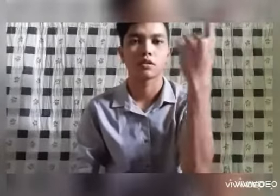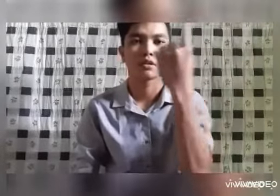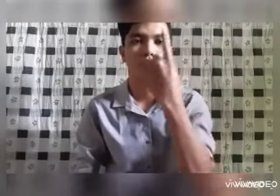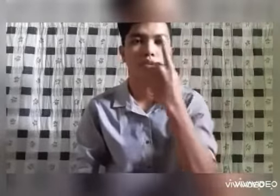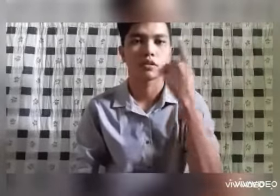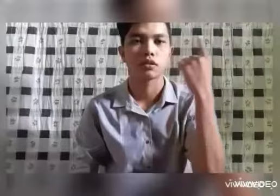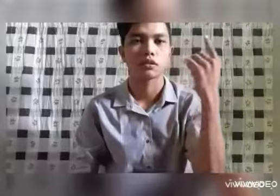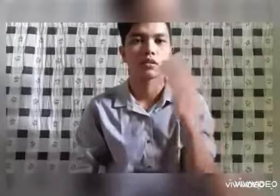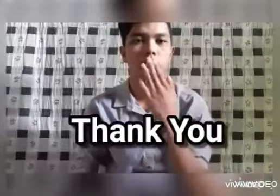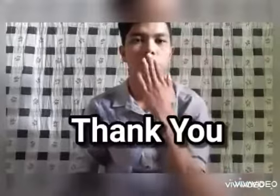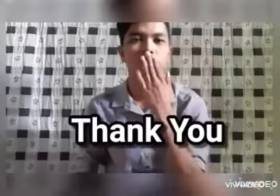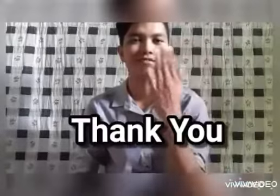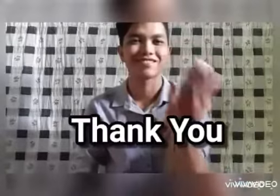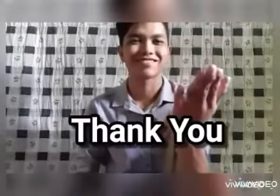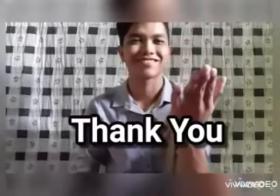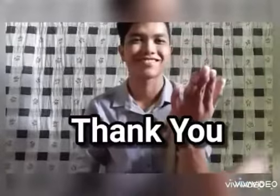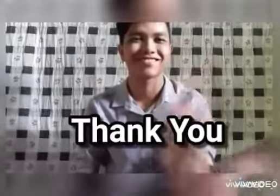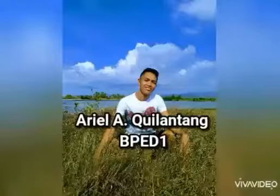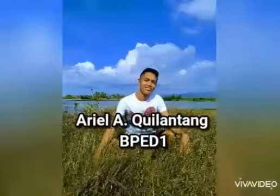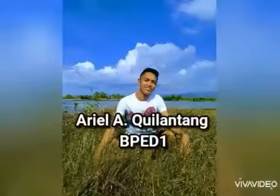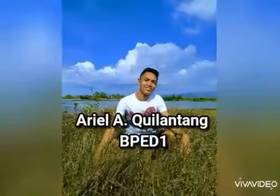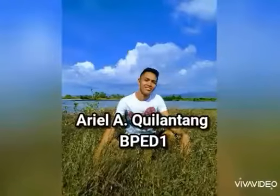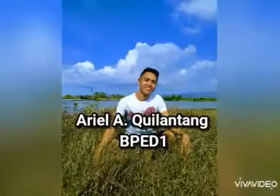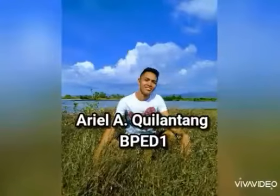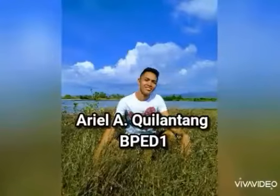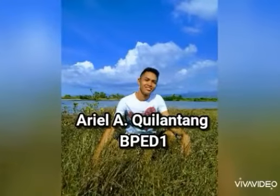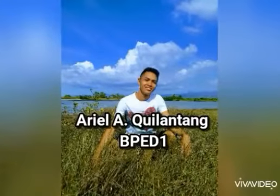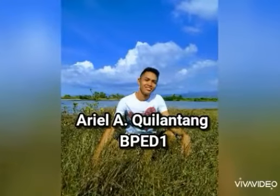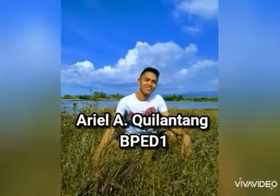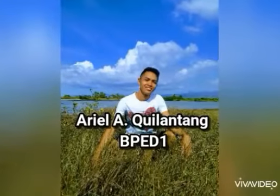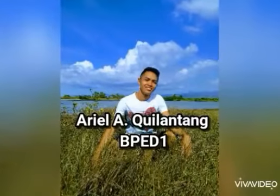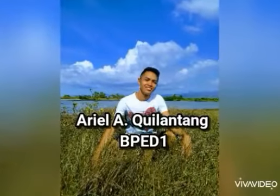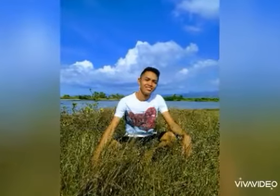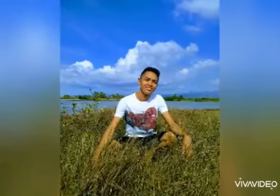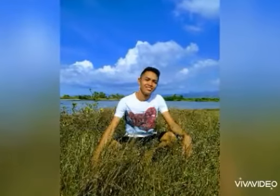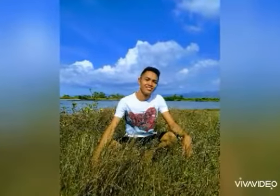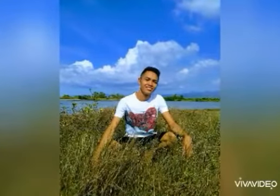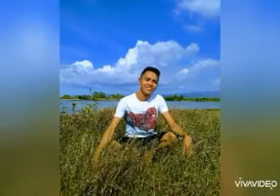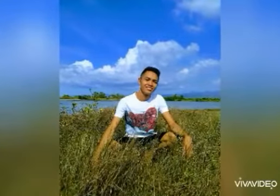You You You